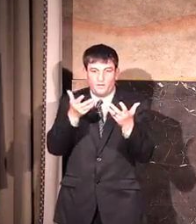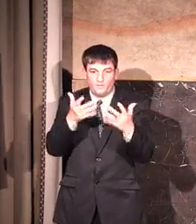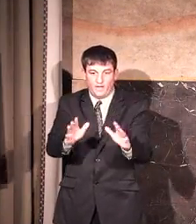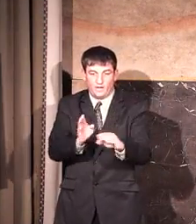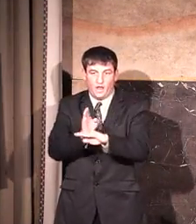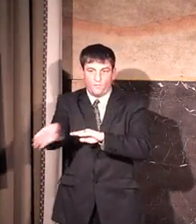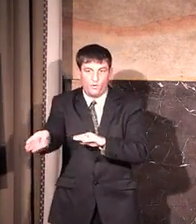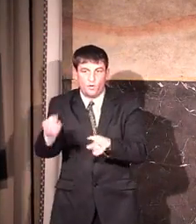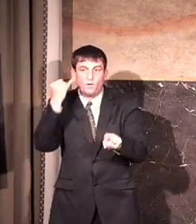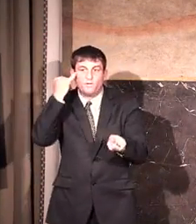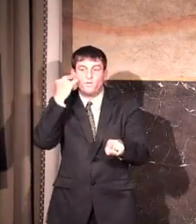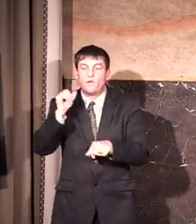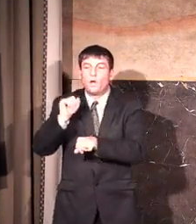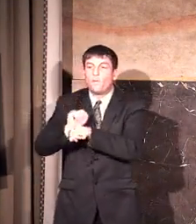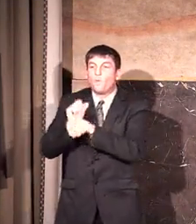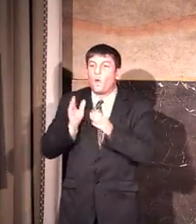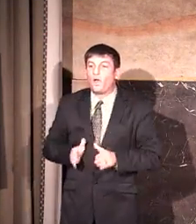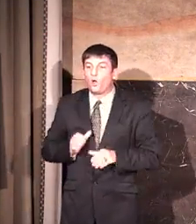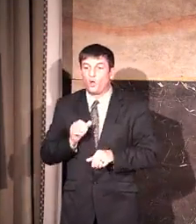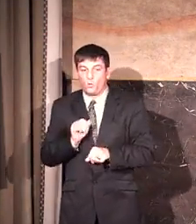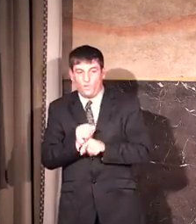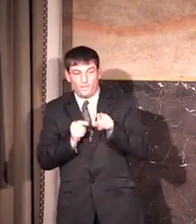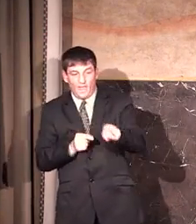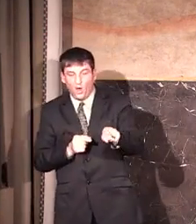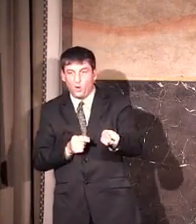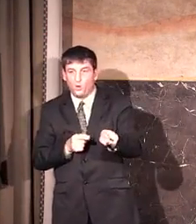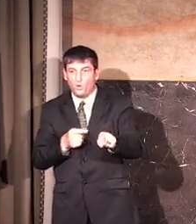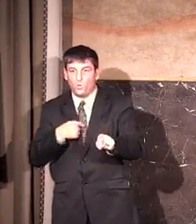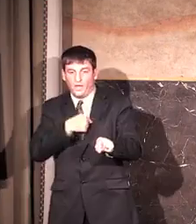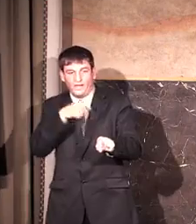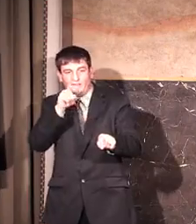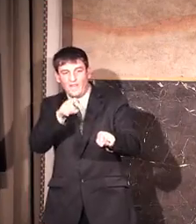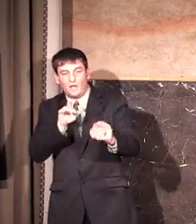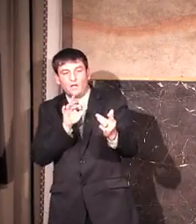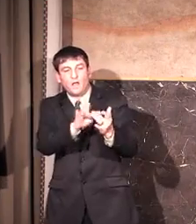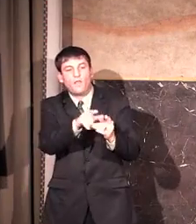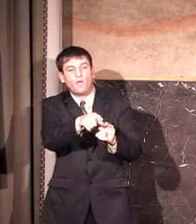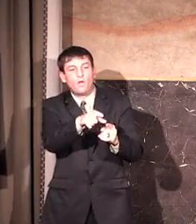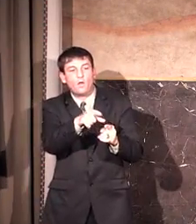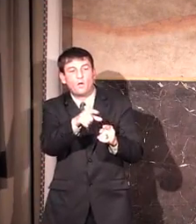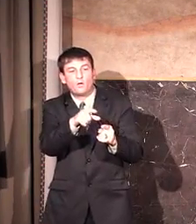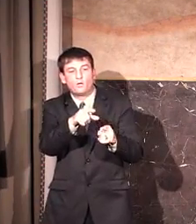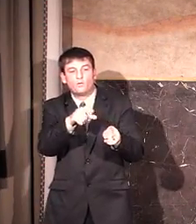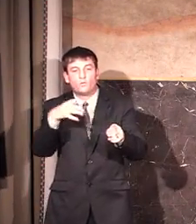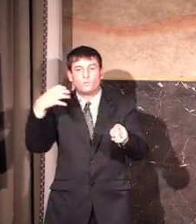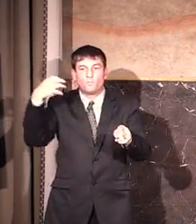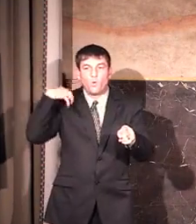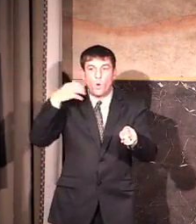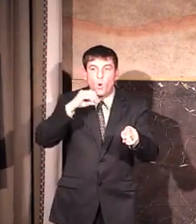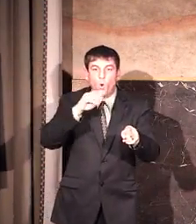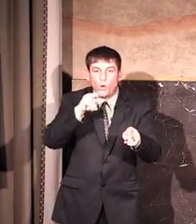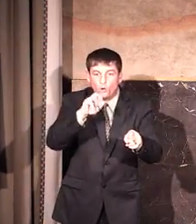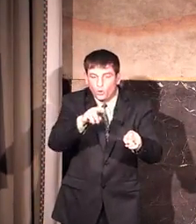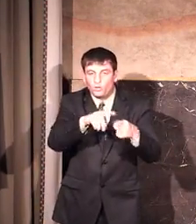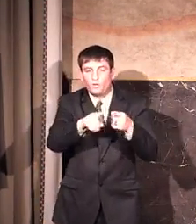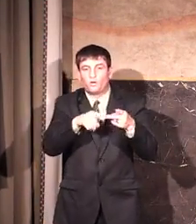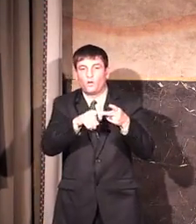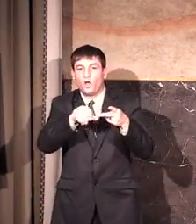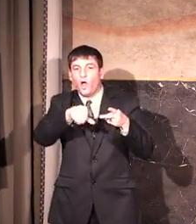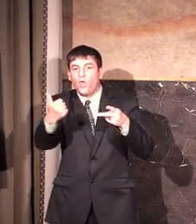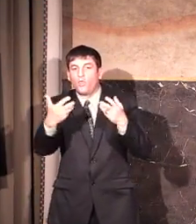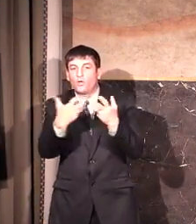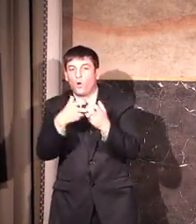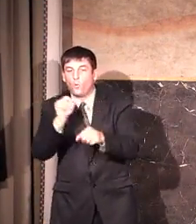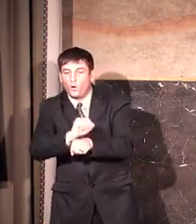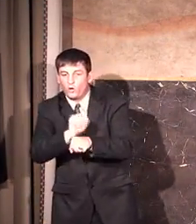had an employee who worked there, and we need to get in touch with the owner or the co-employees or something like that. But we